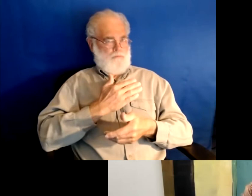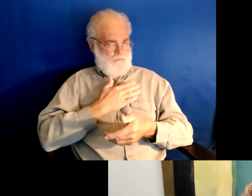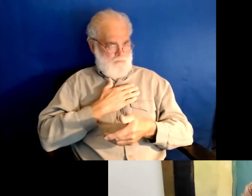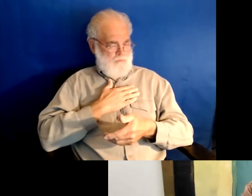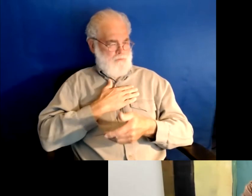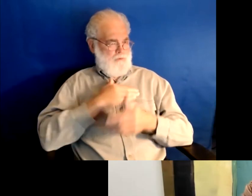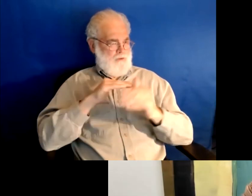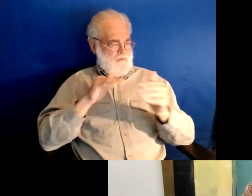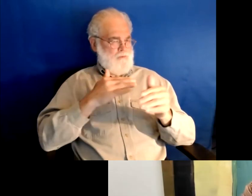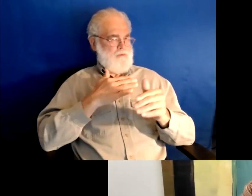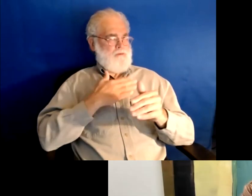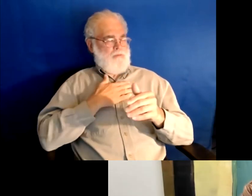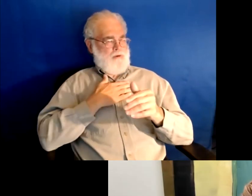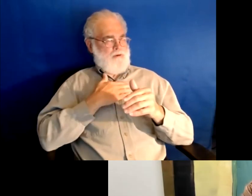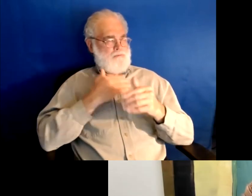to know,